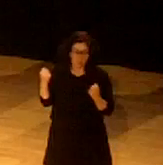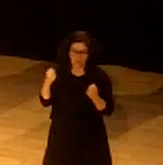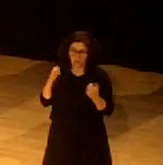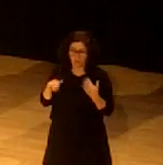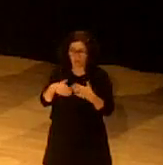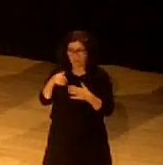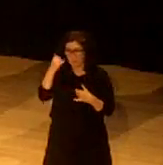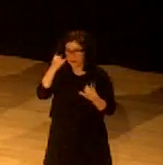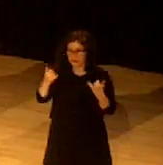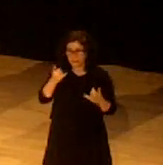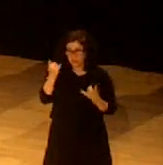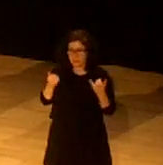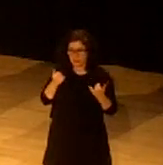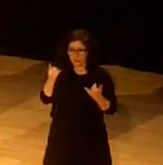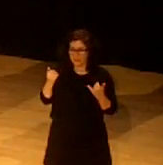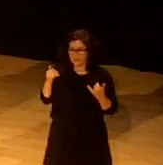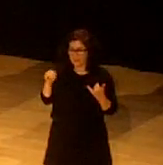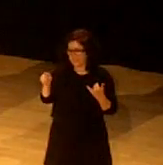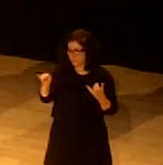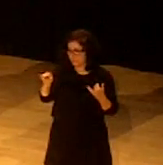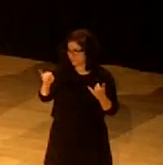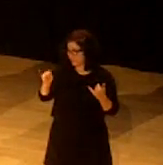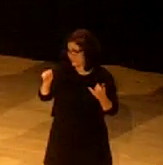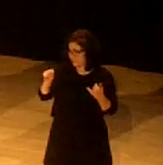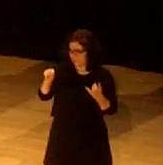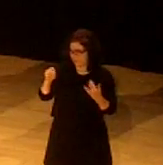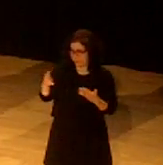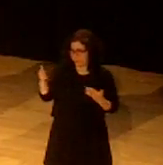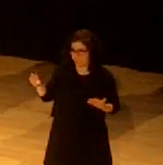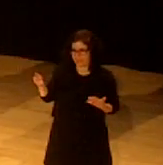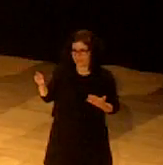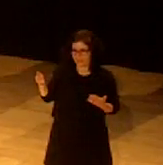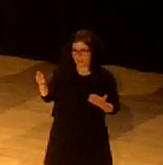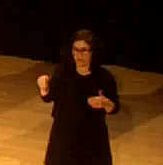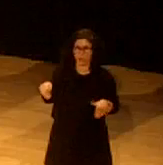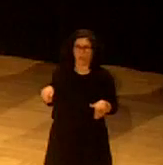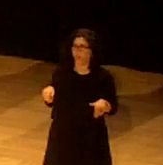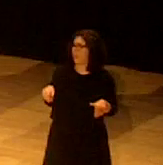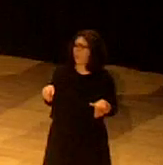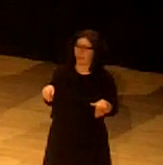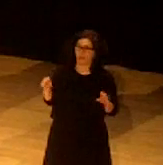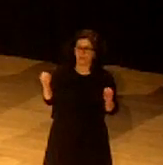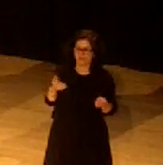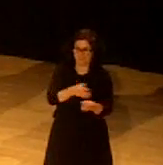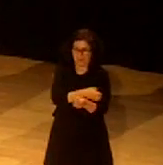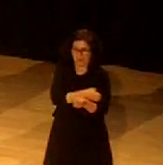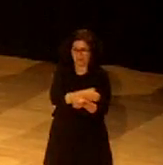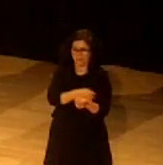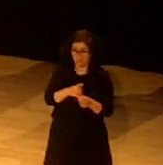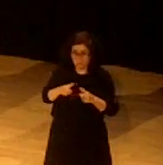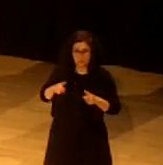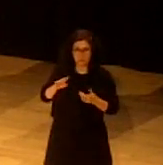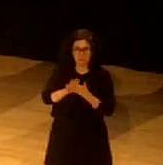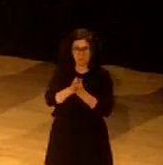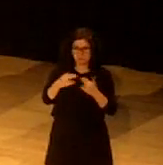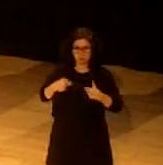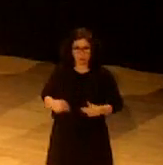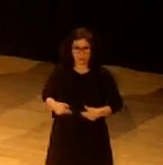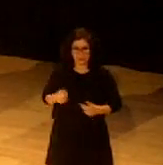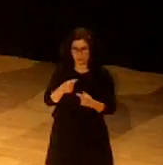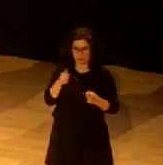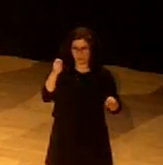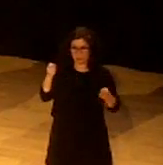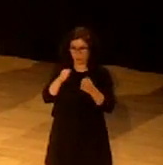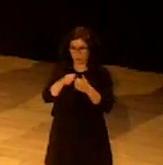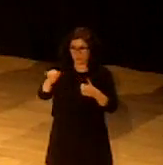that he was just this thing, this object to be dealt with. All of a sudden, he was a human being, and then everyone had to deal with that,